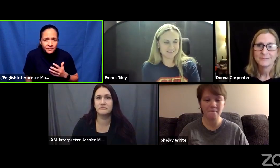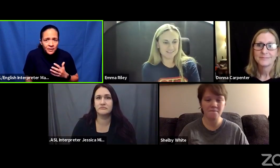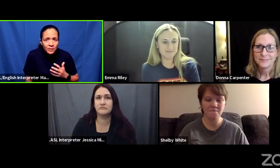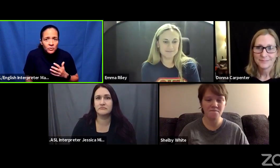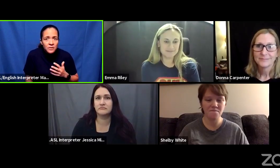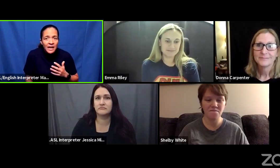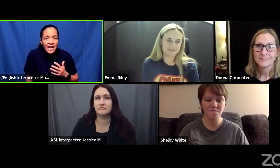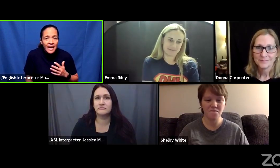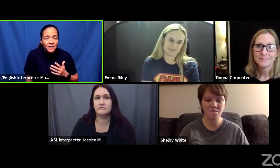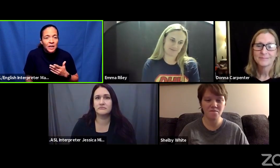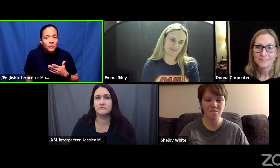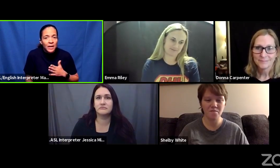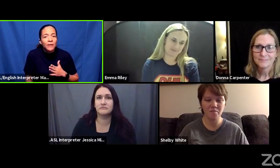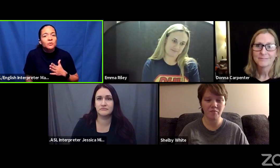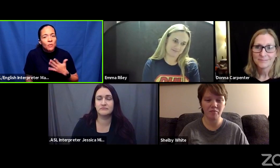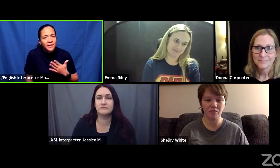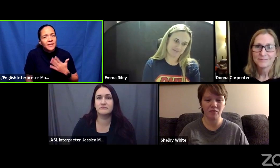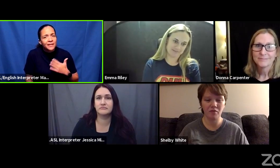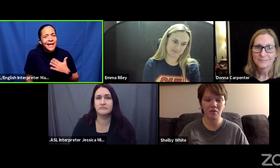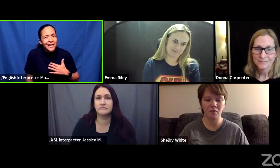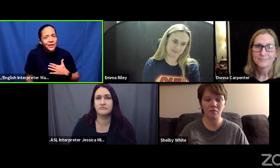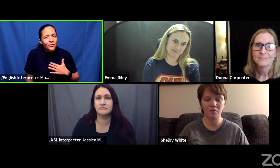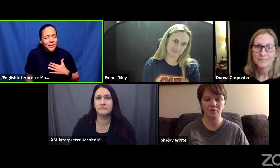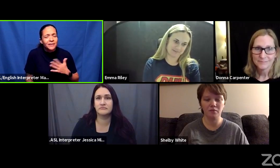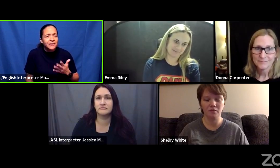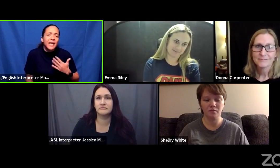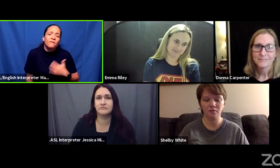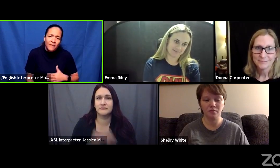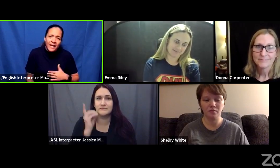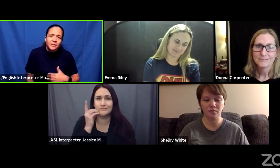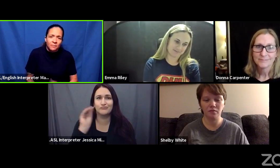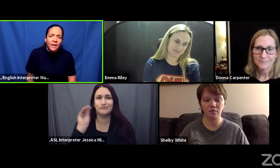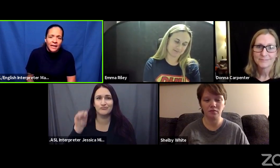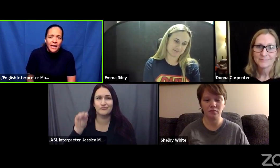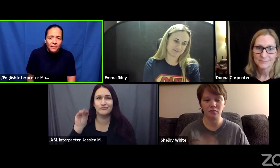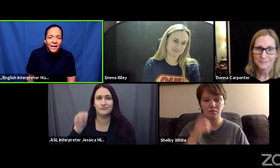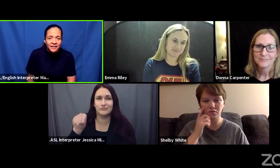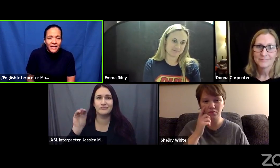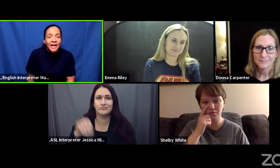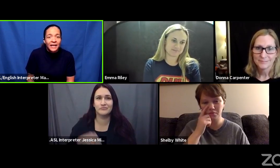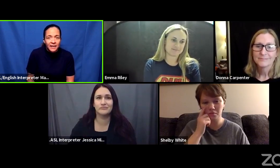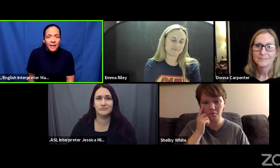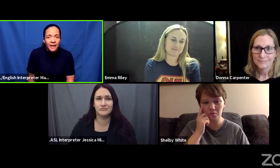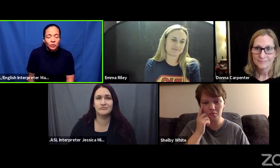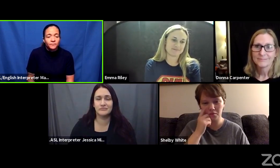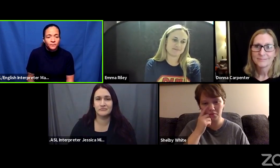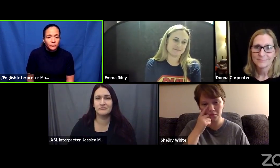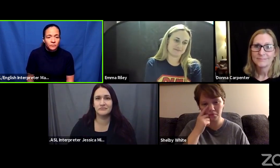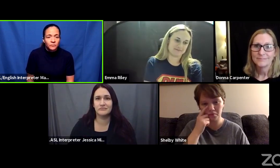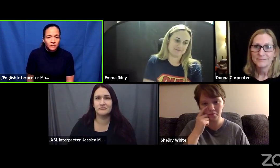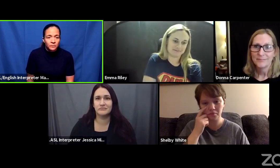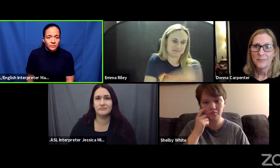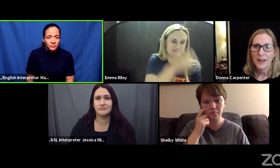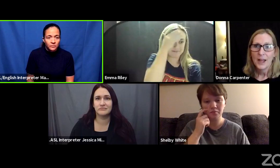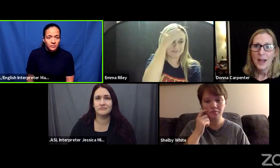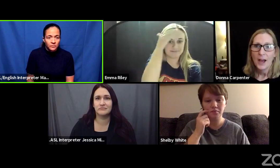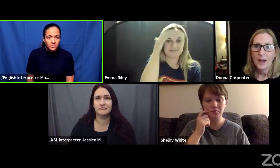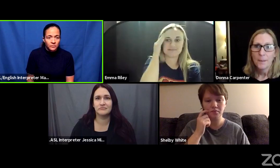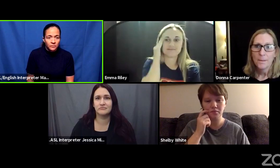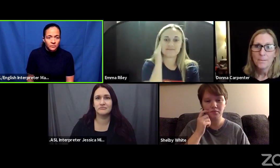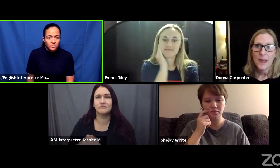any obstacles that I have to get around? So I think that that increases that effect at my anxiety level.